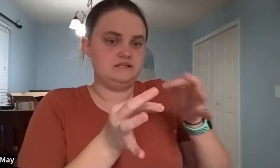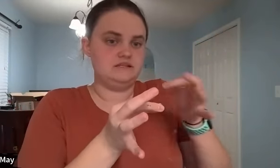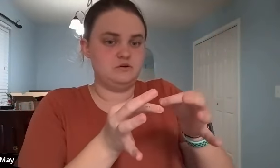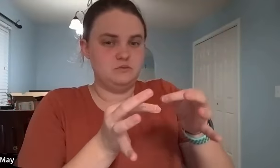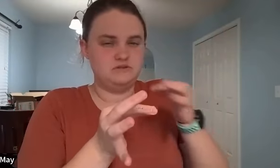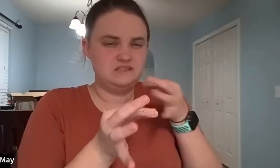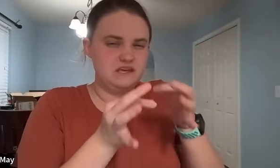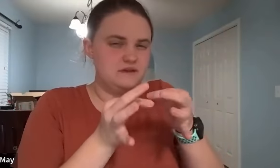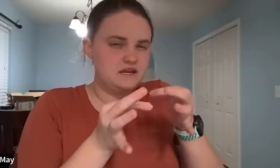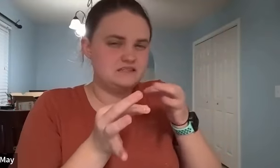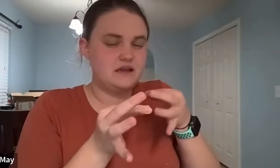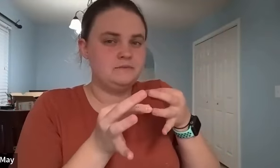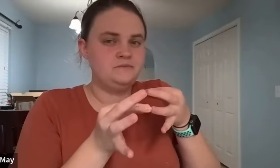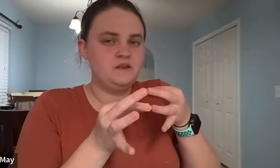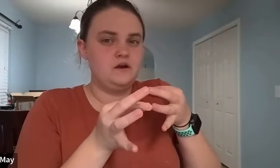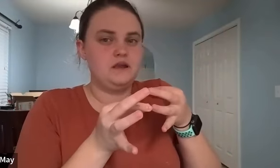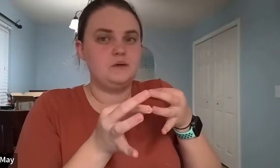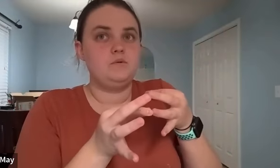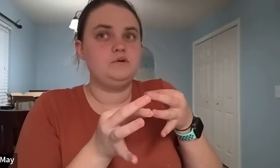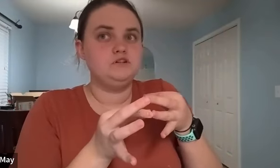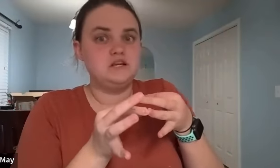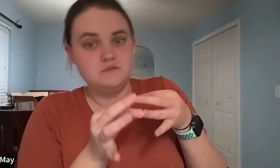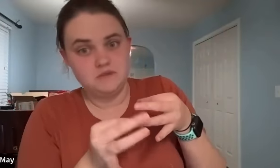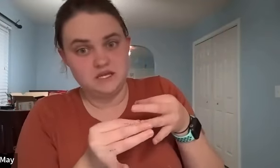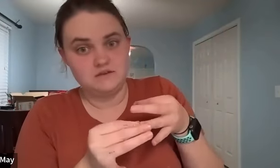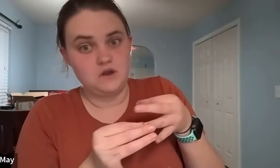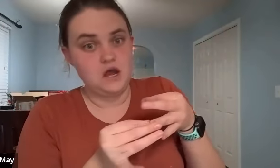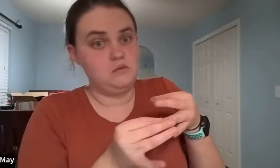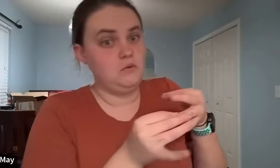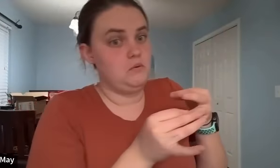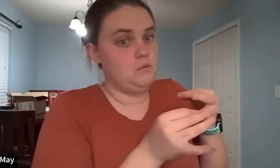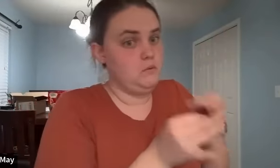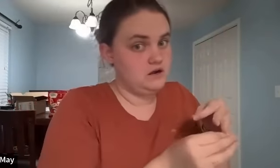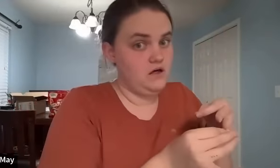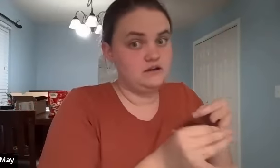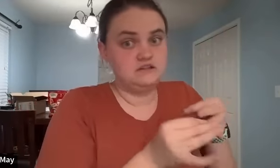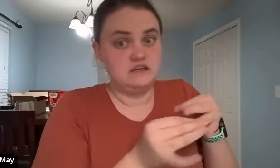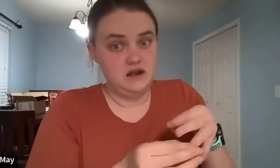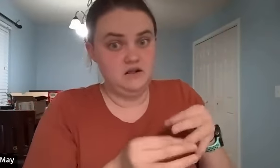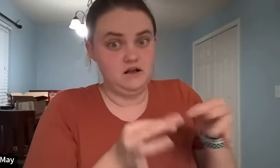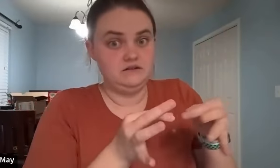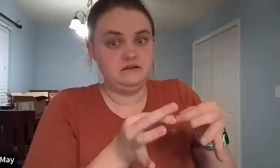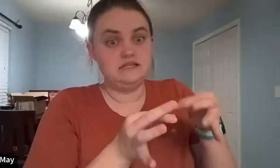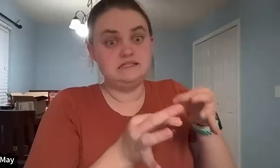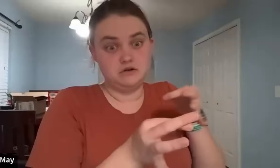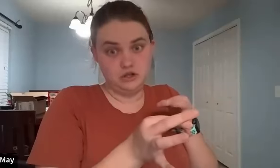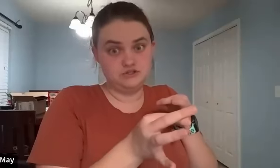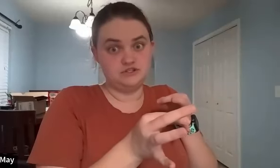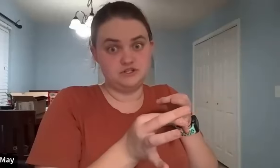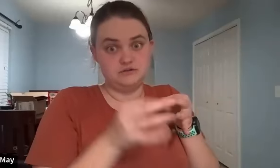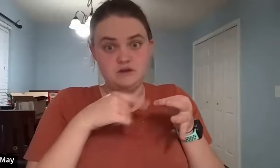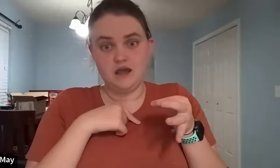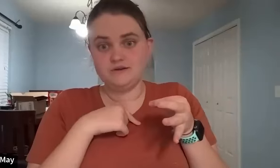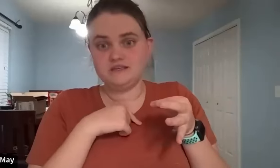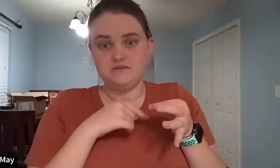it's almost, think of it as like, okay, well, we pushed up the meeting from 1 o'clock to 9 o'clock. It's now closer to you. I always think of that